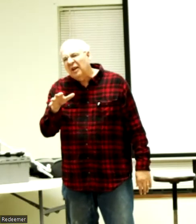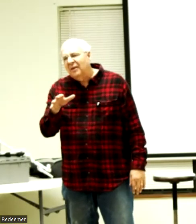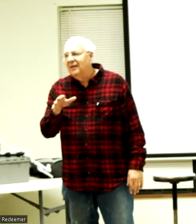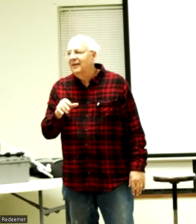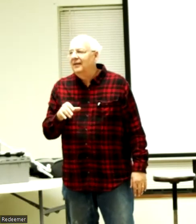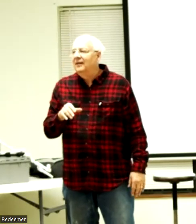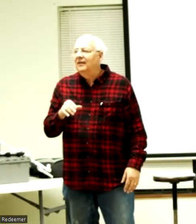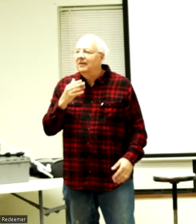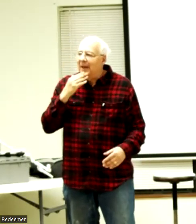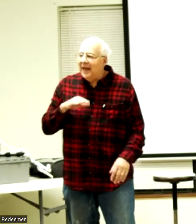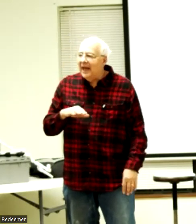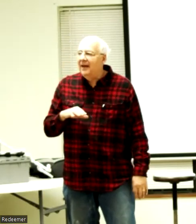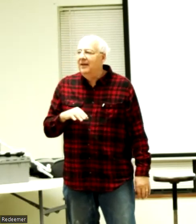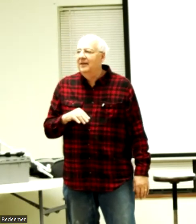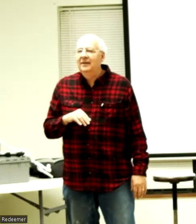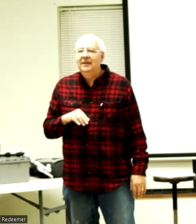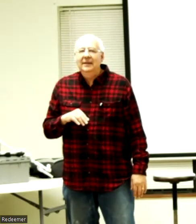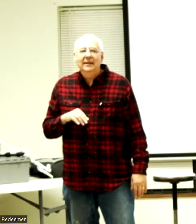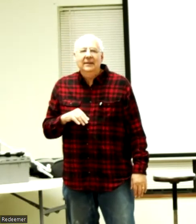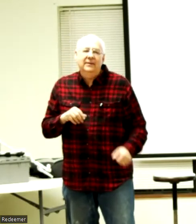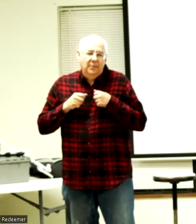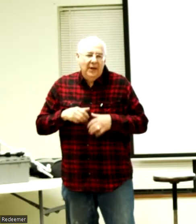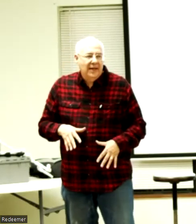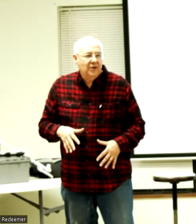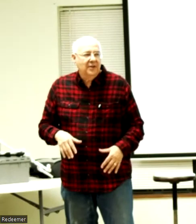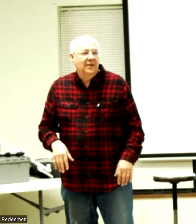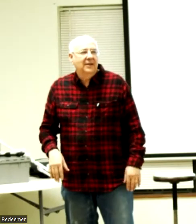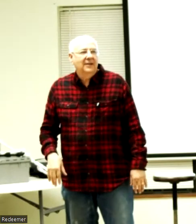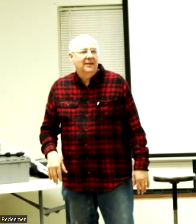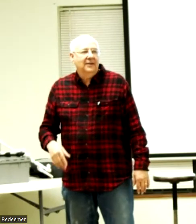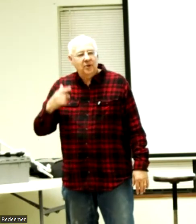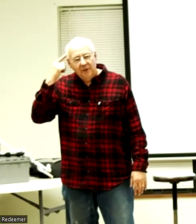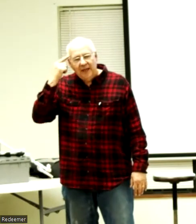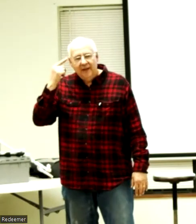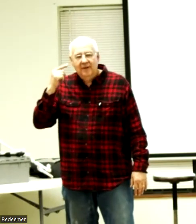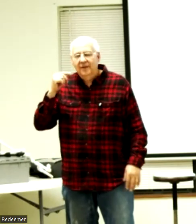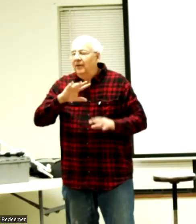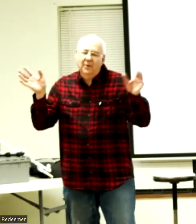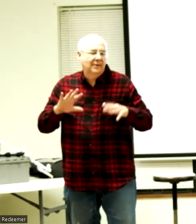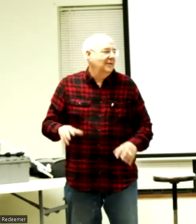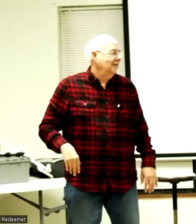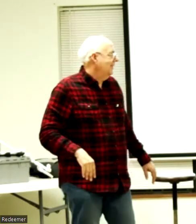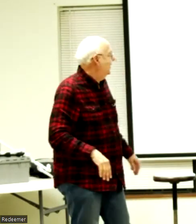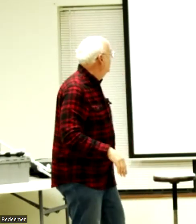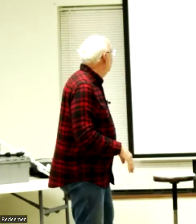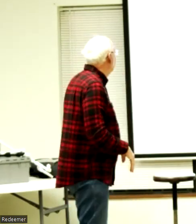so-so, bad, depressed, suicidal. No,